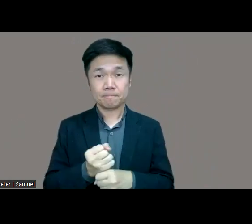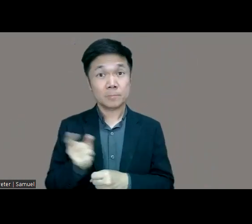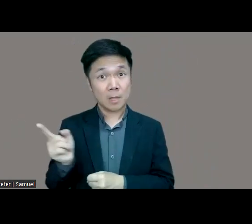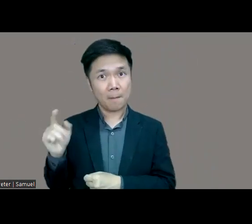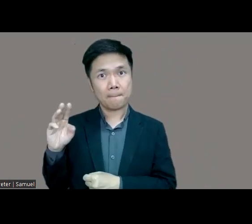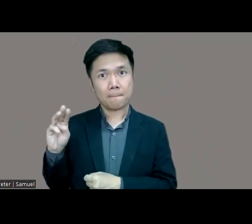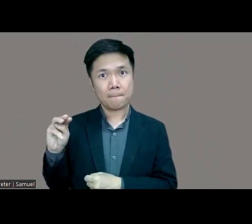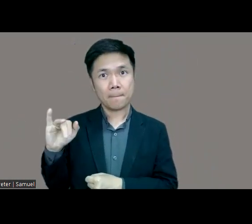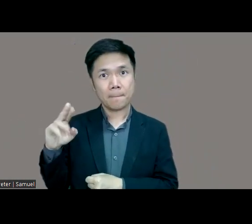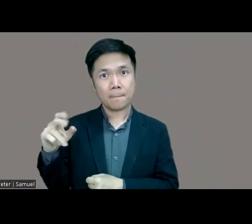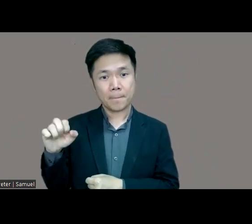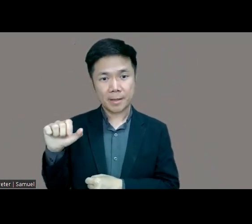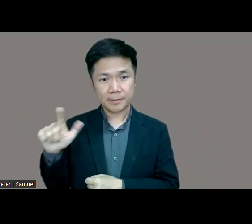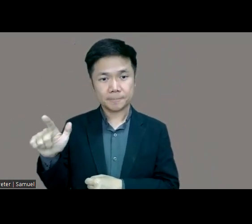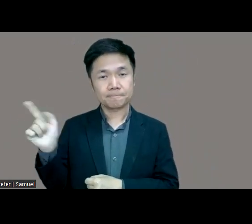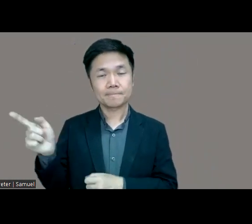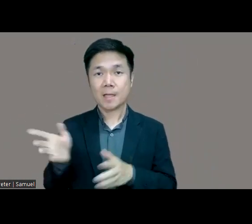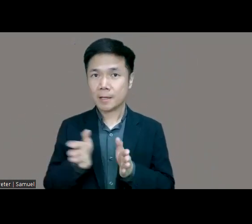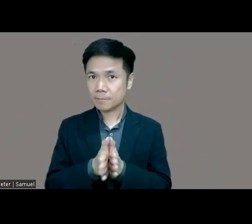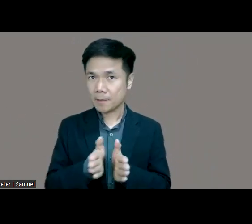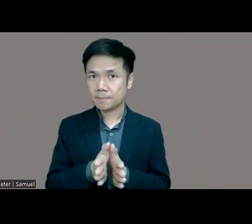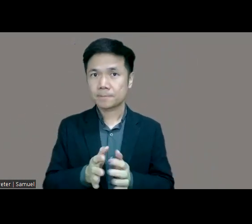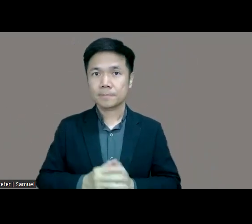sometimes there are measures to